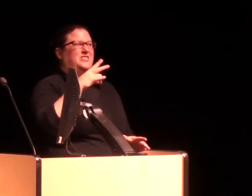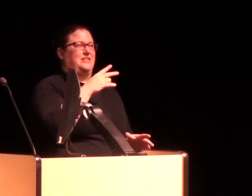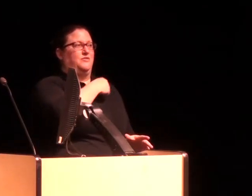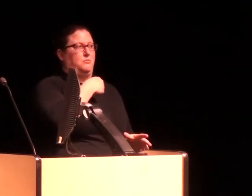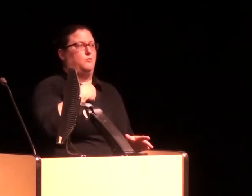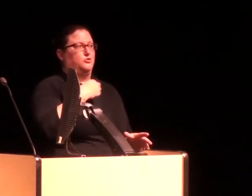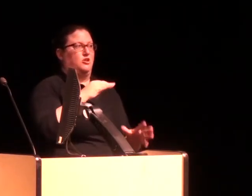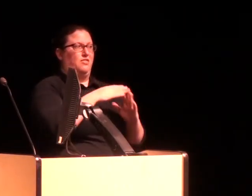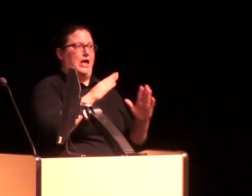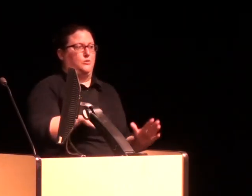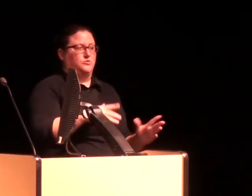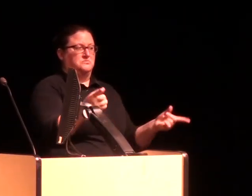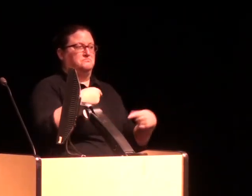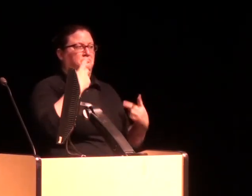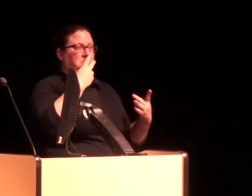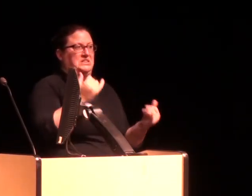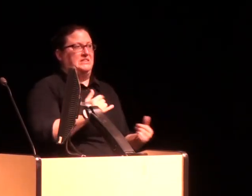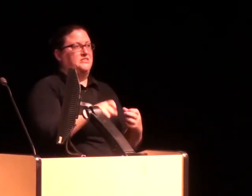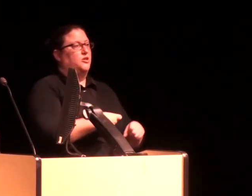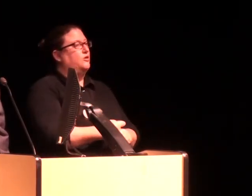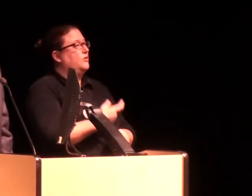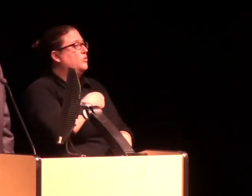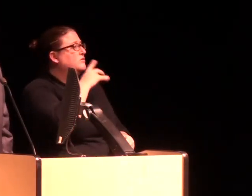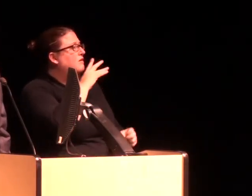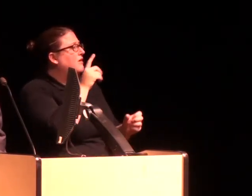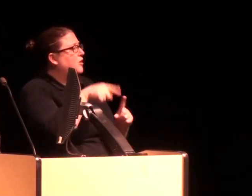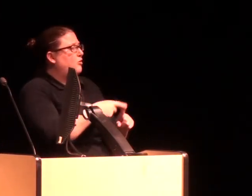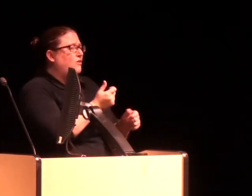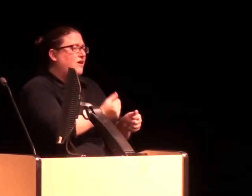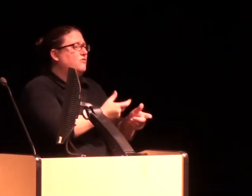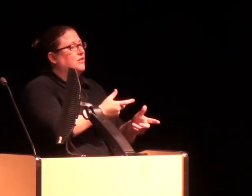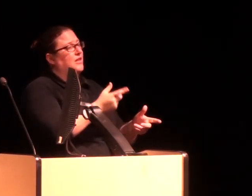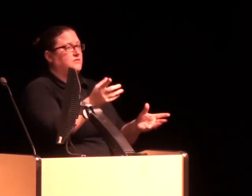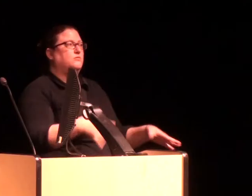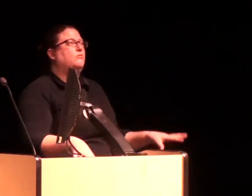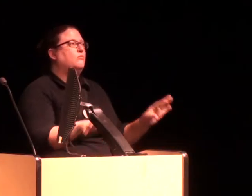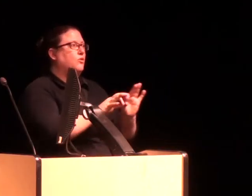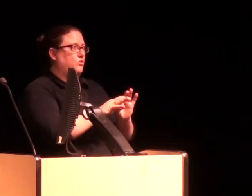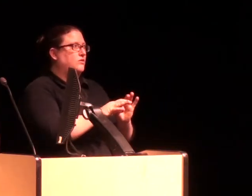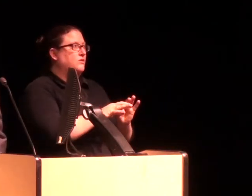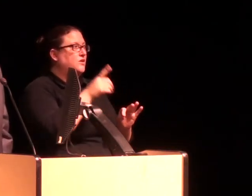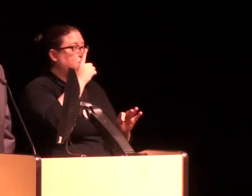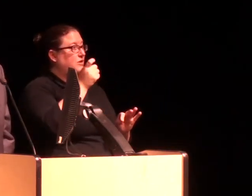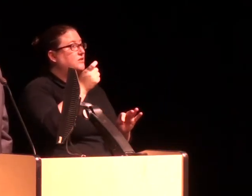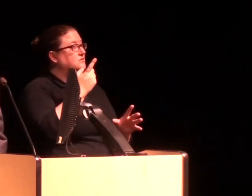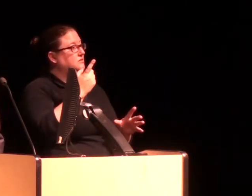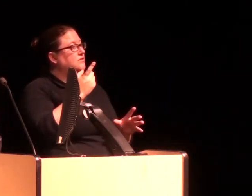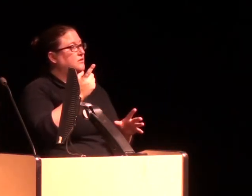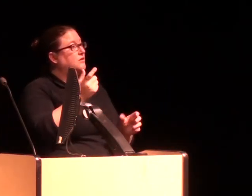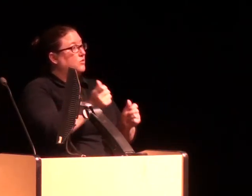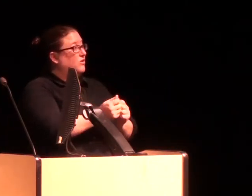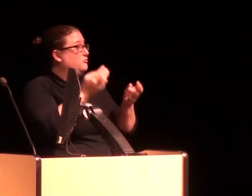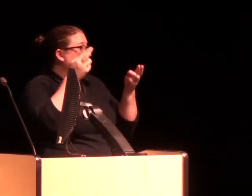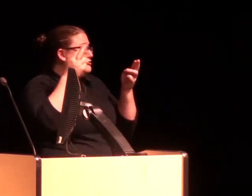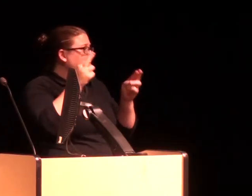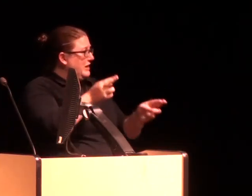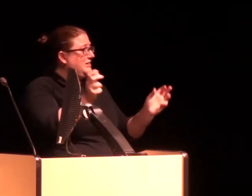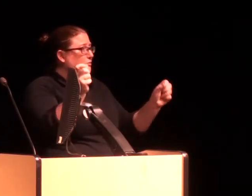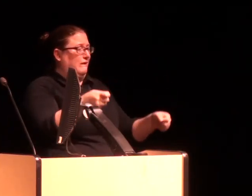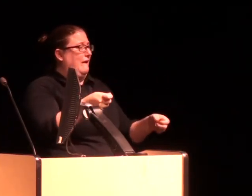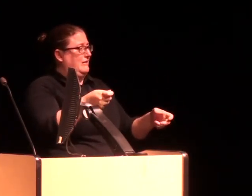of the House. We are talking about everything, and this is important, because with respect, we can talk about